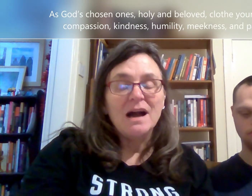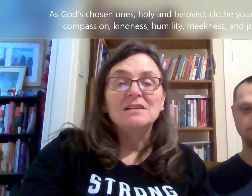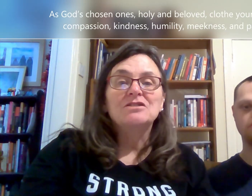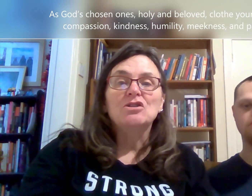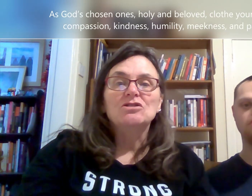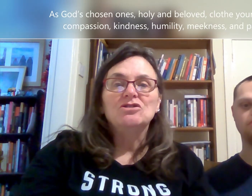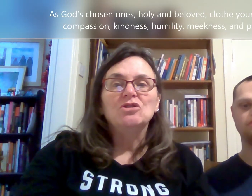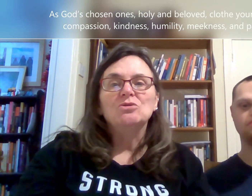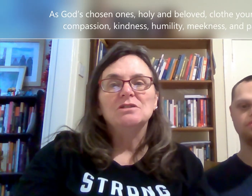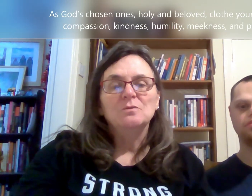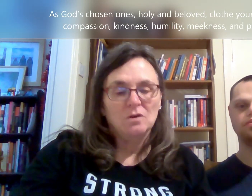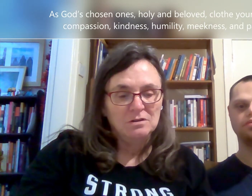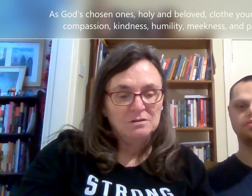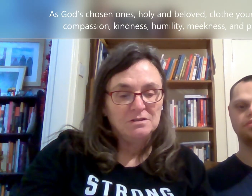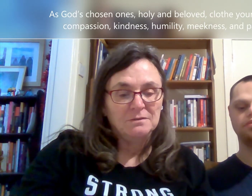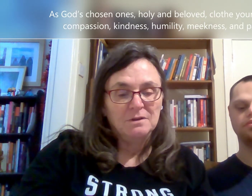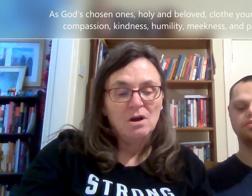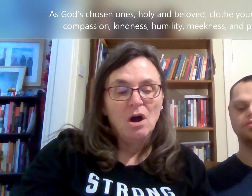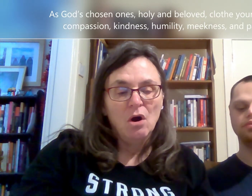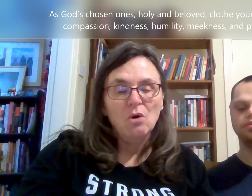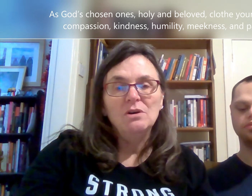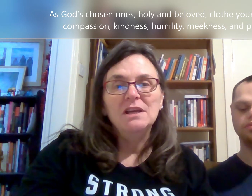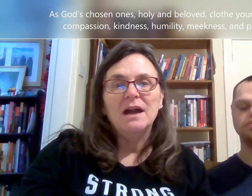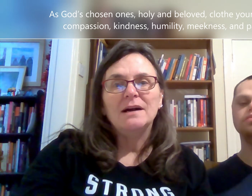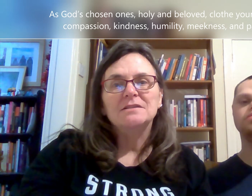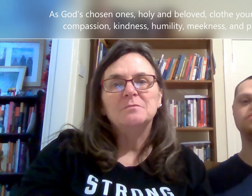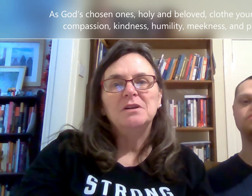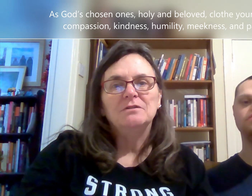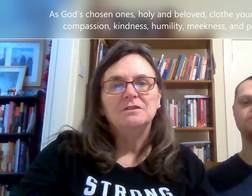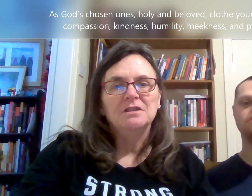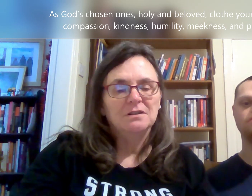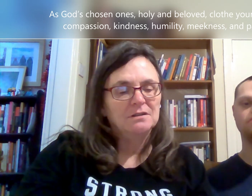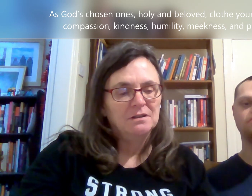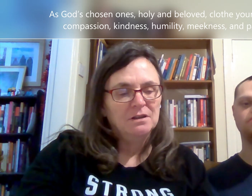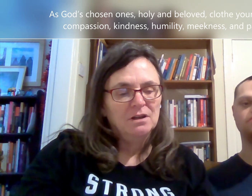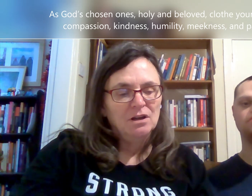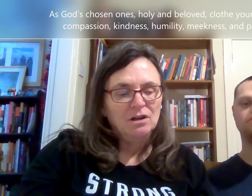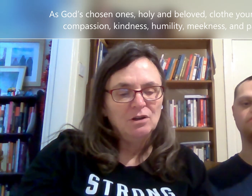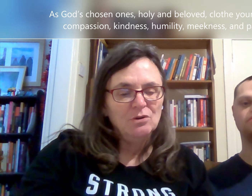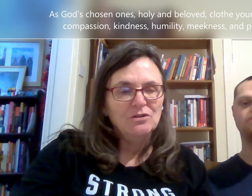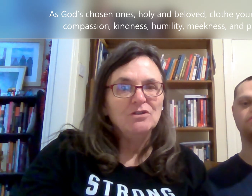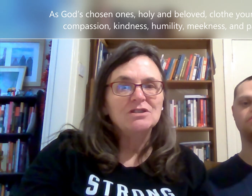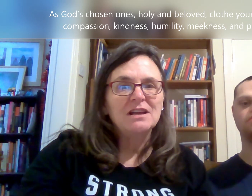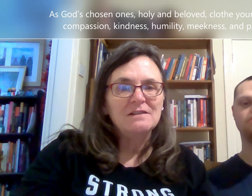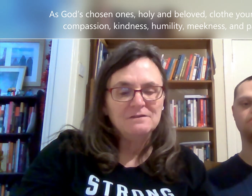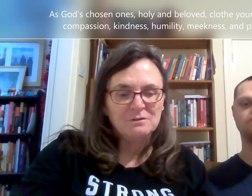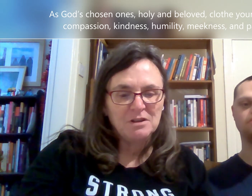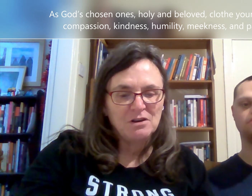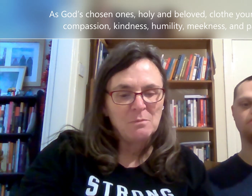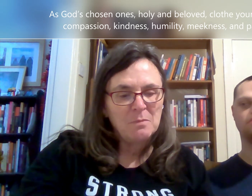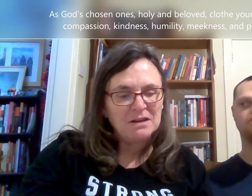As God's chosen ones, holy and beloved, clothe yourselves with